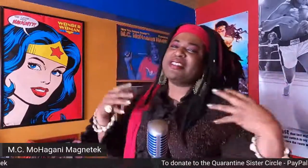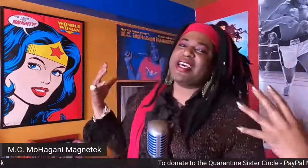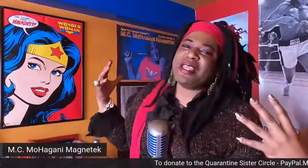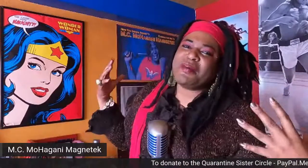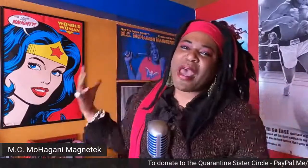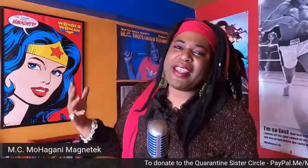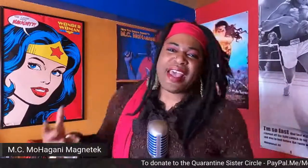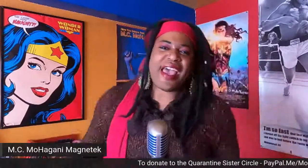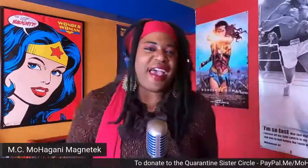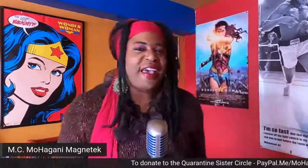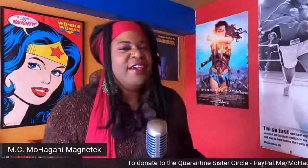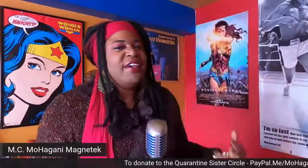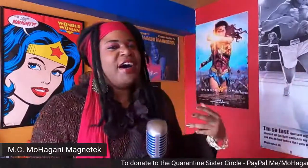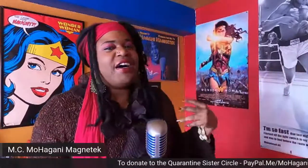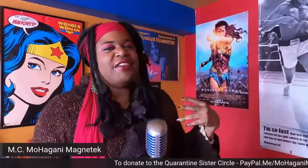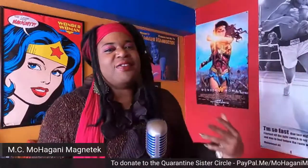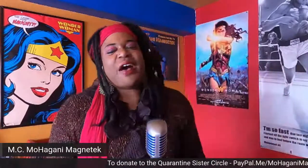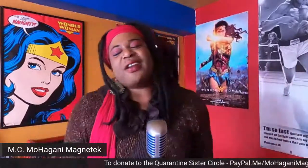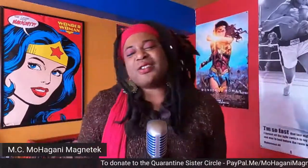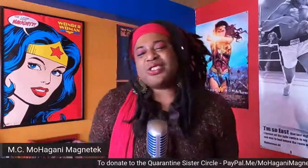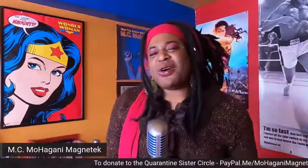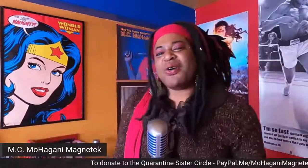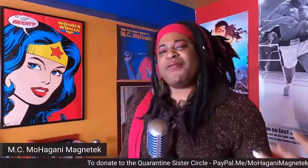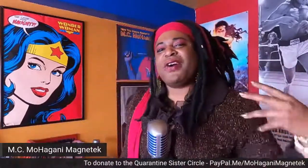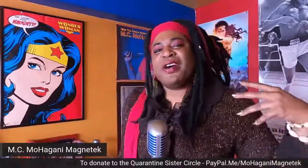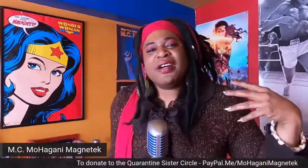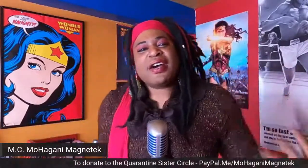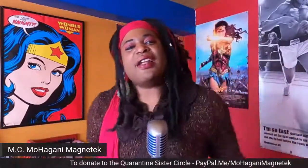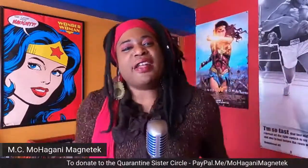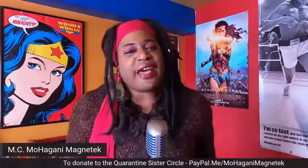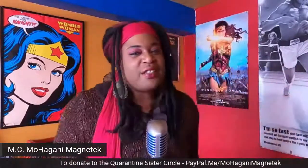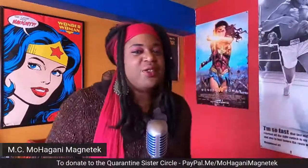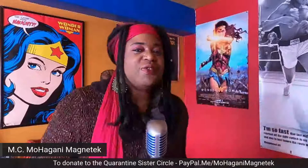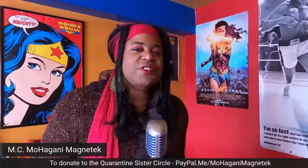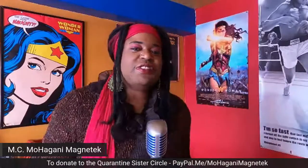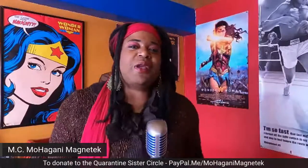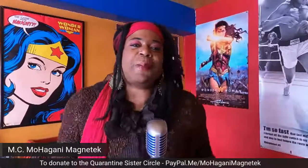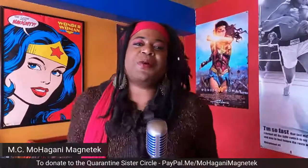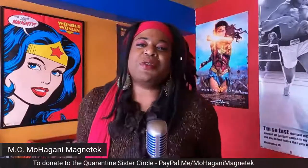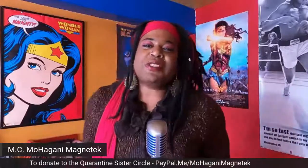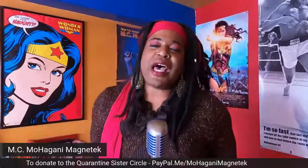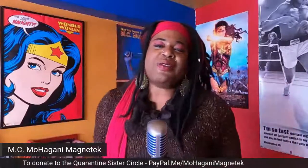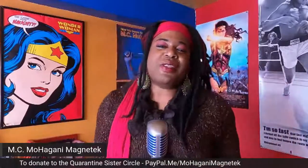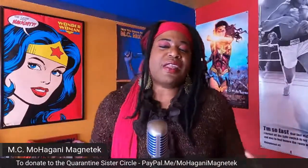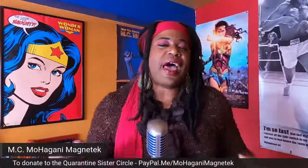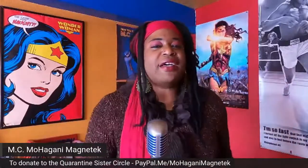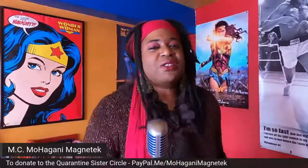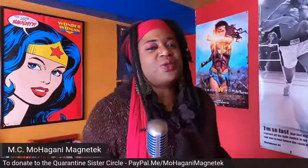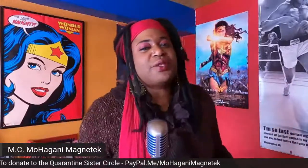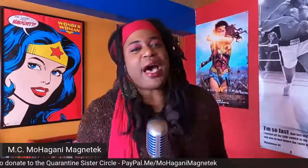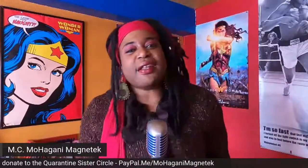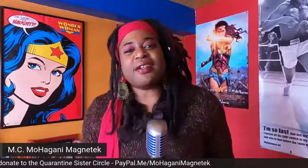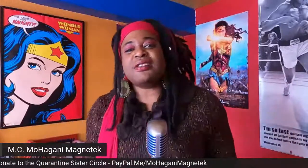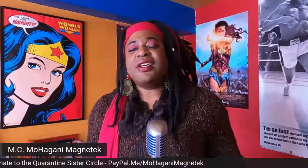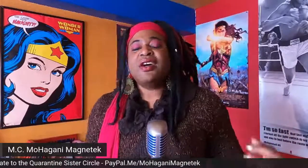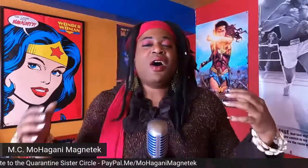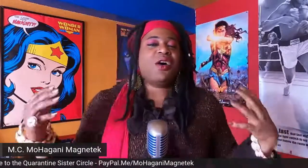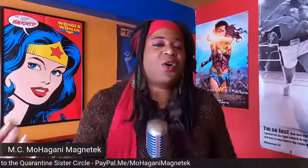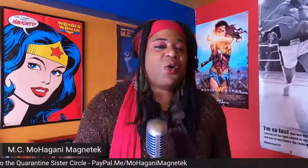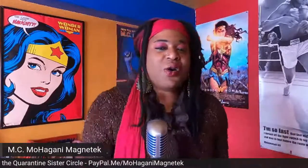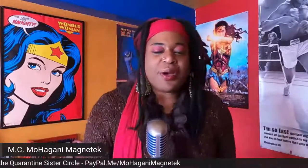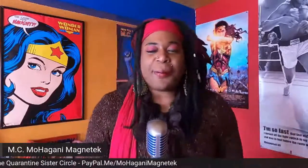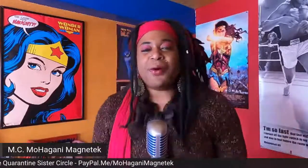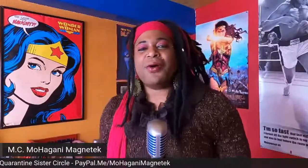to the Sunday matinee, the final show for color ladies who have considered pool tabs as their last $2,